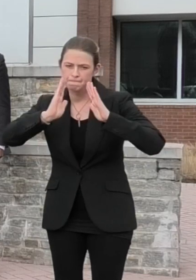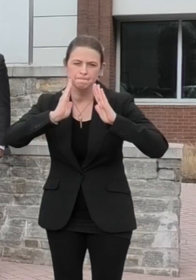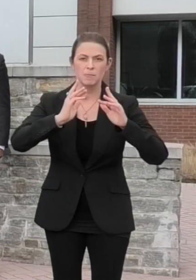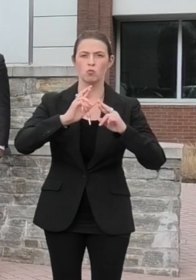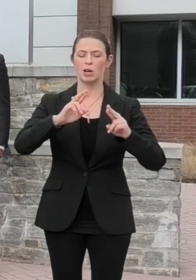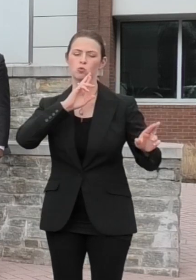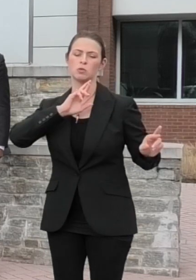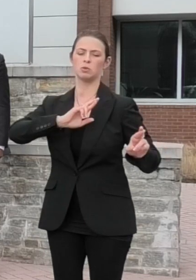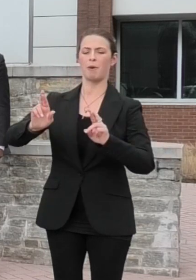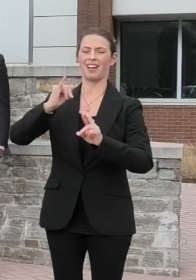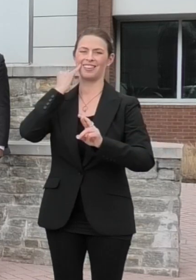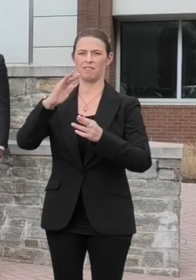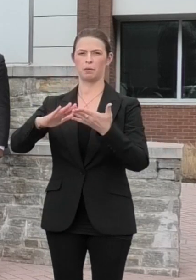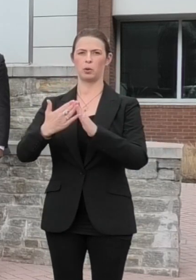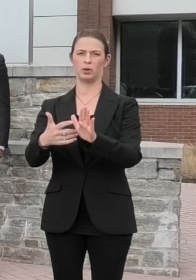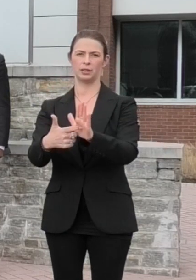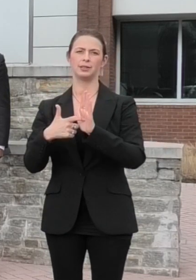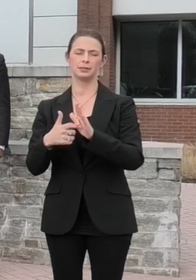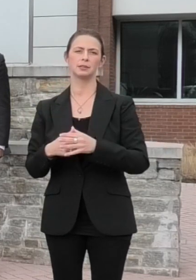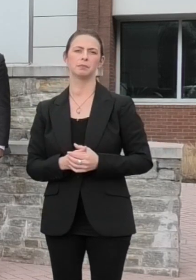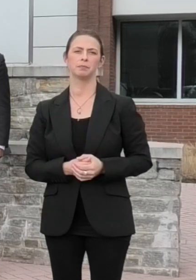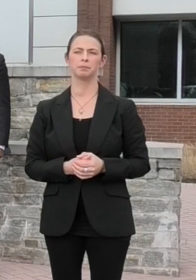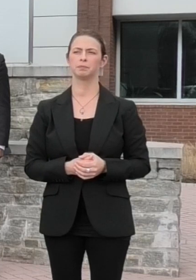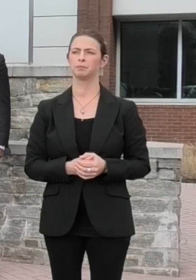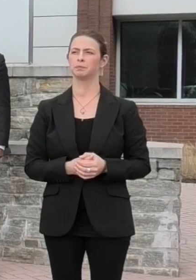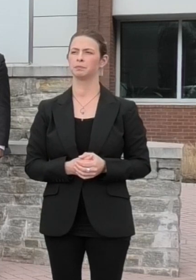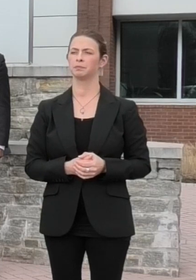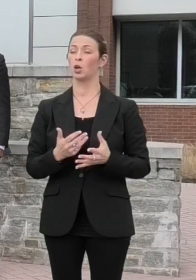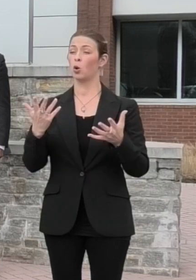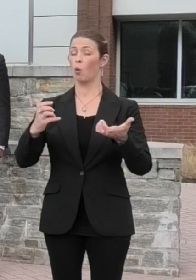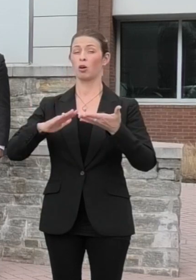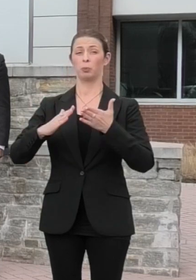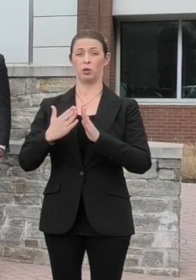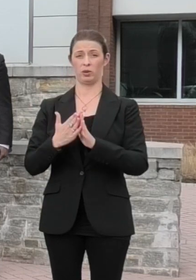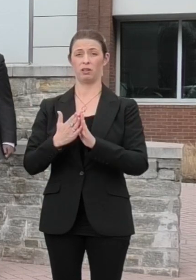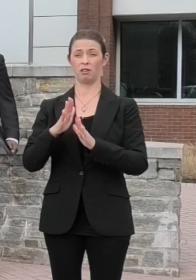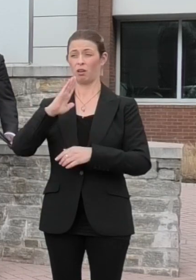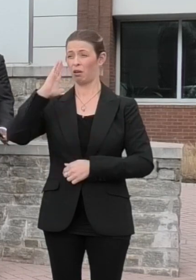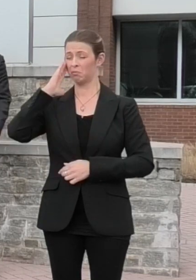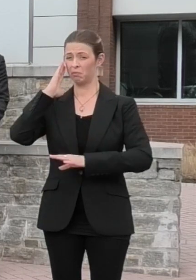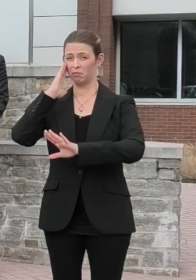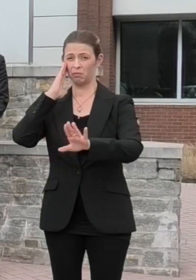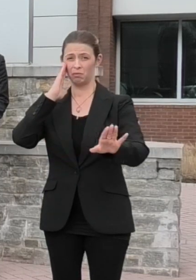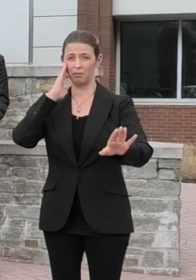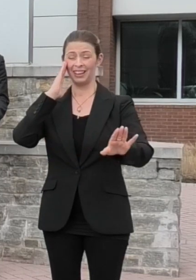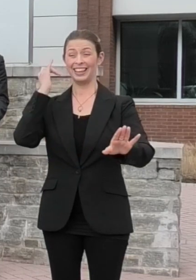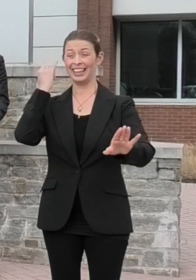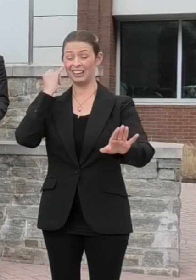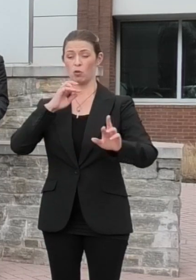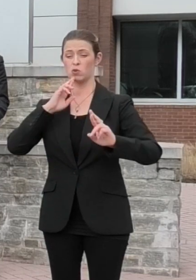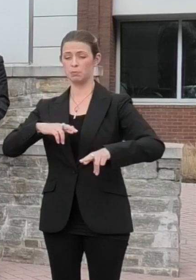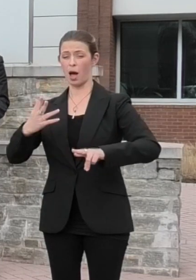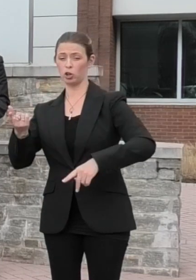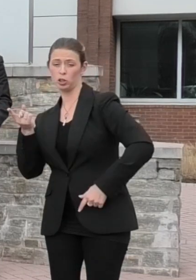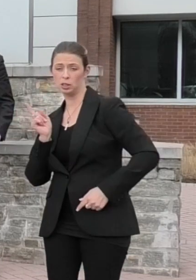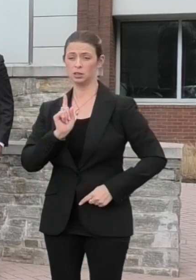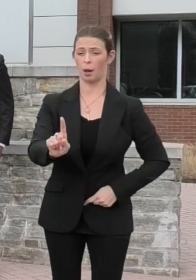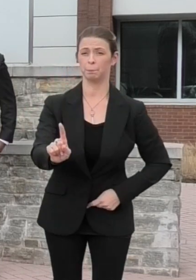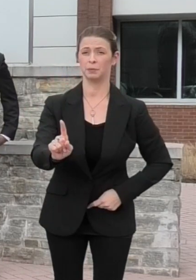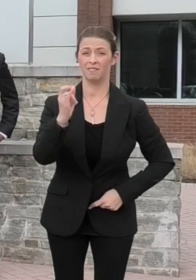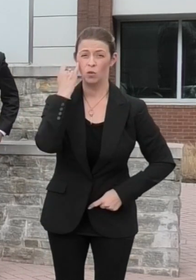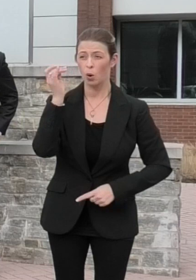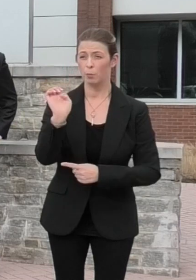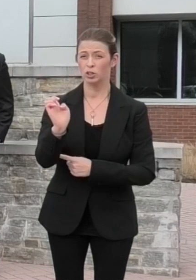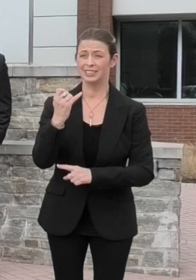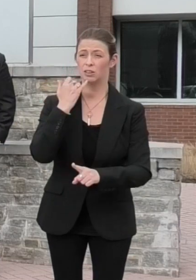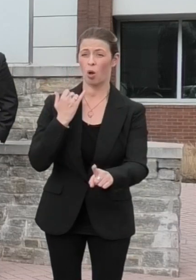the community's needs. Also want the community to be aware to not be alarmed when our responders come to you when you call us for an emergency. We